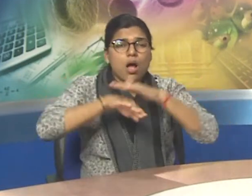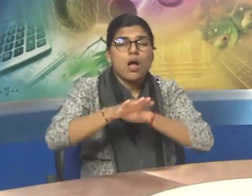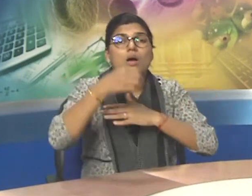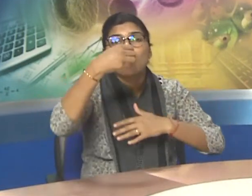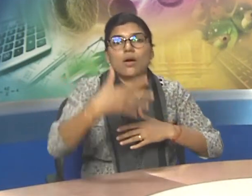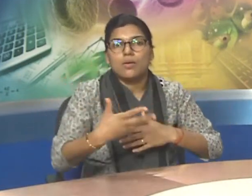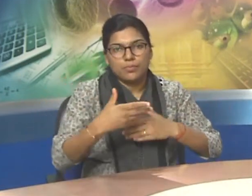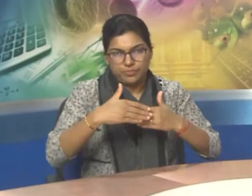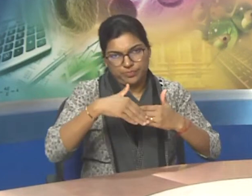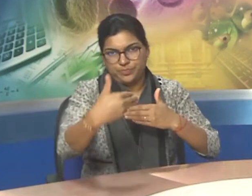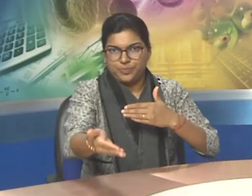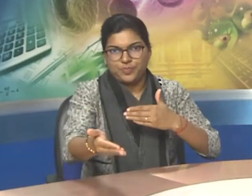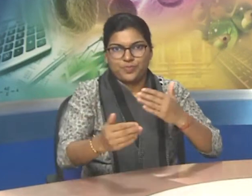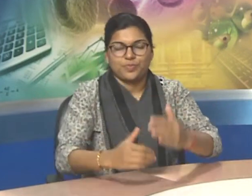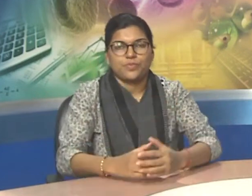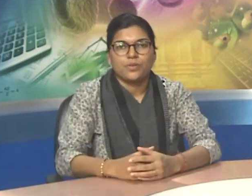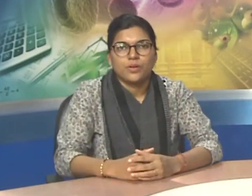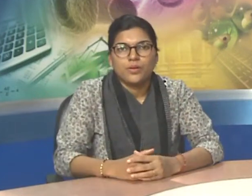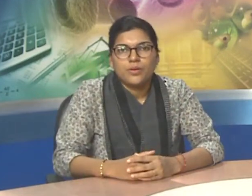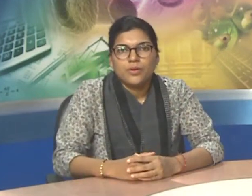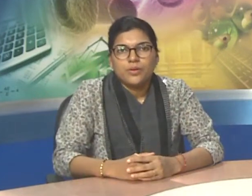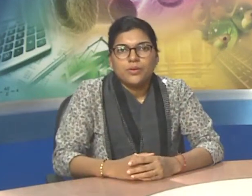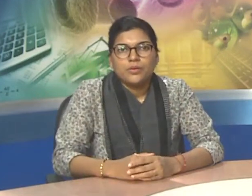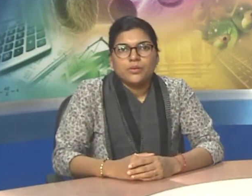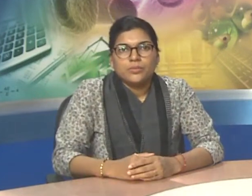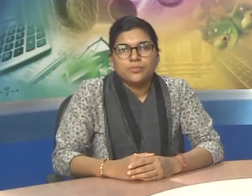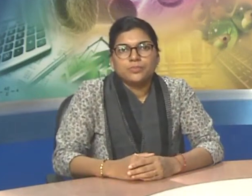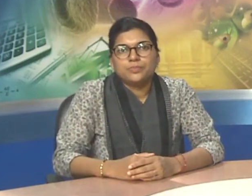organism. Let us now understand it in detail.